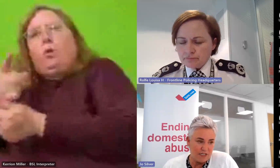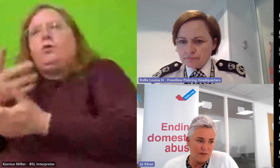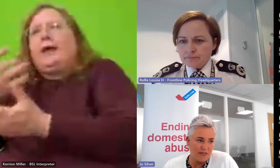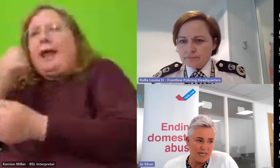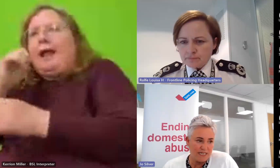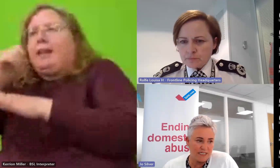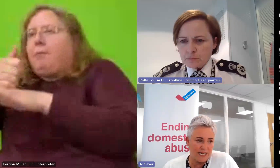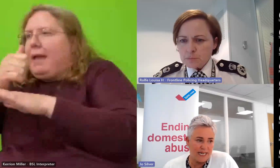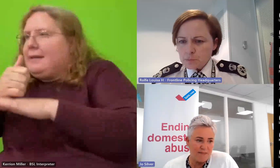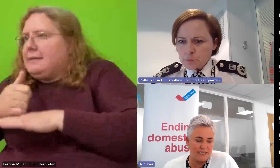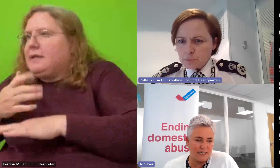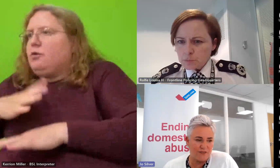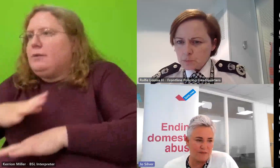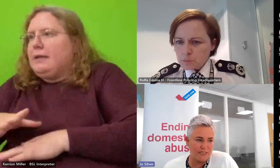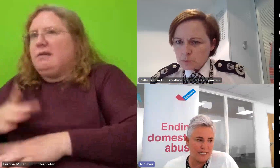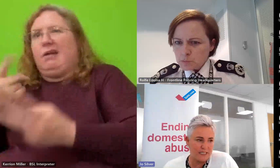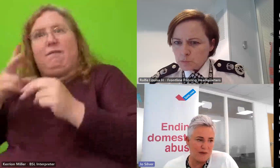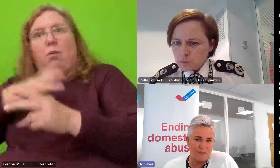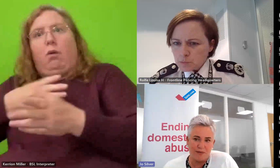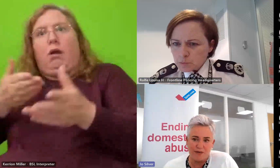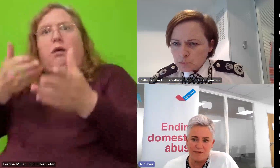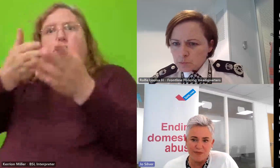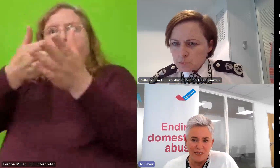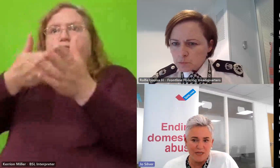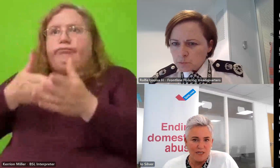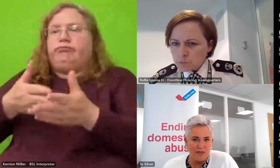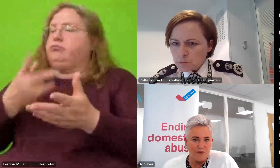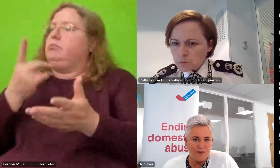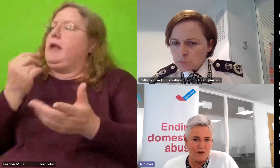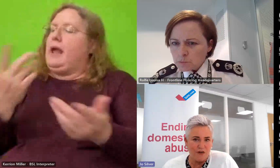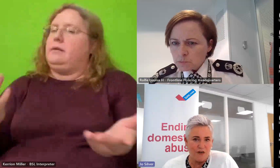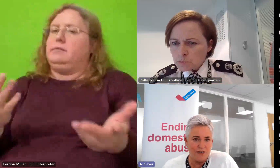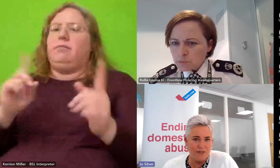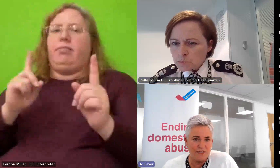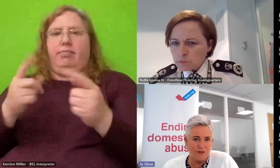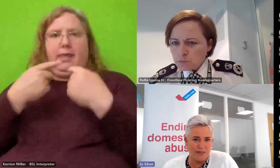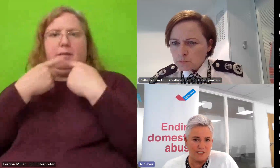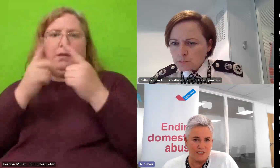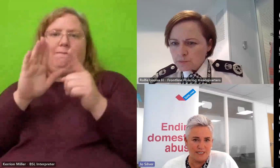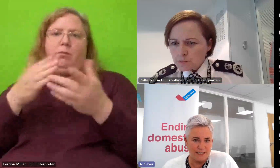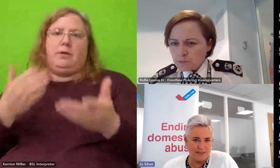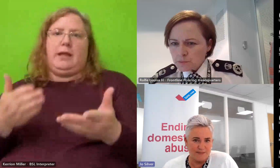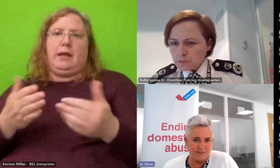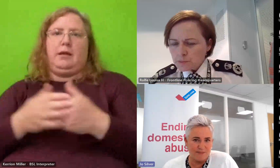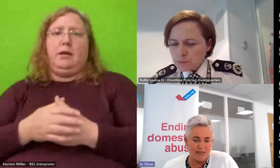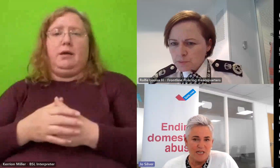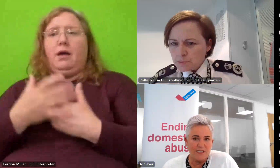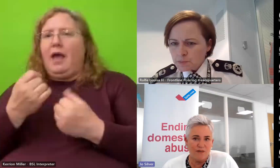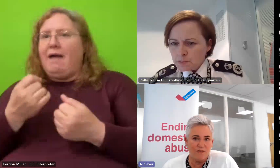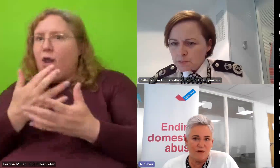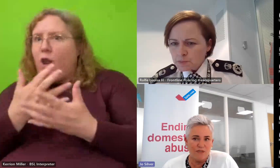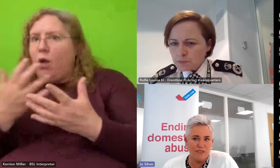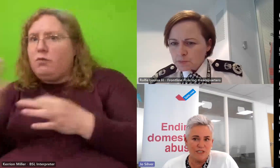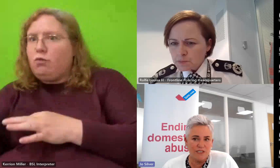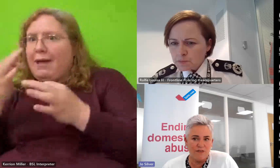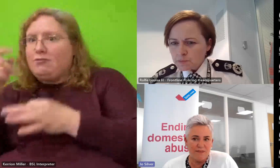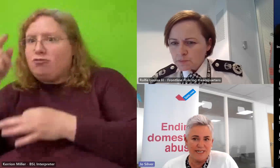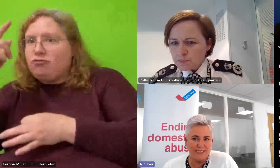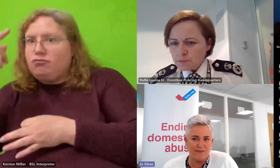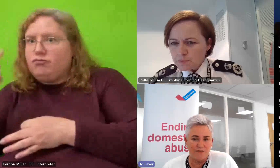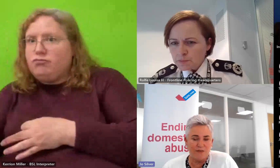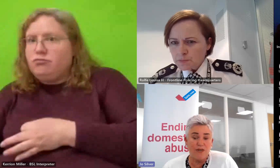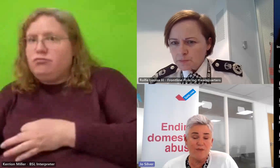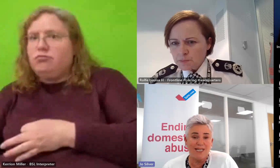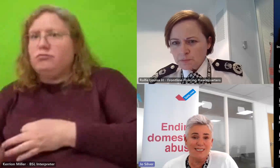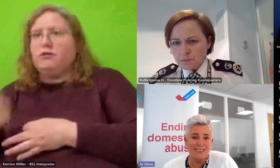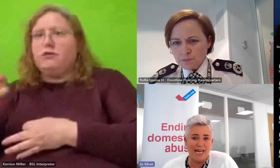time. So that's the clear message from today's webinar. We've got loads of questions. So just to